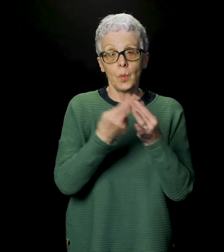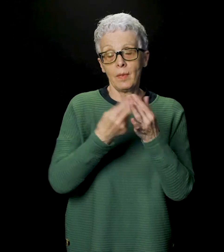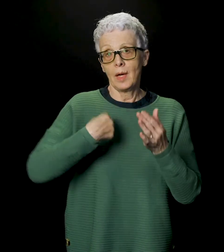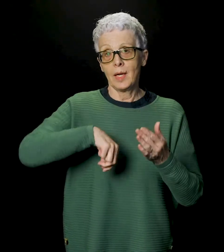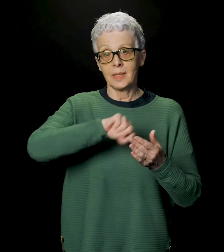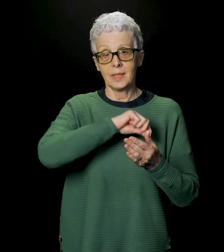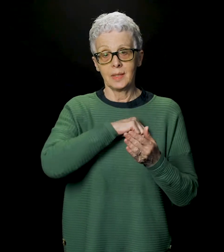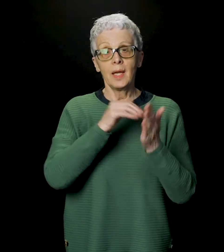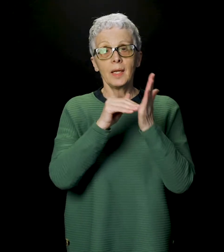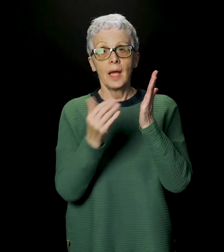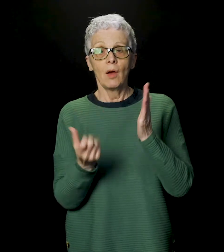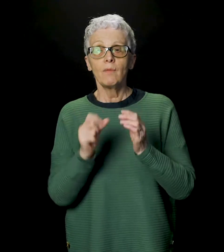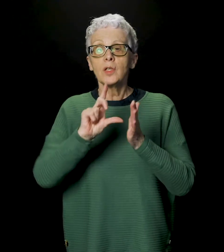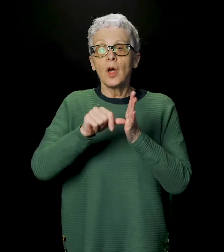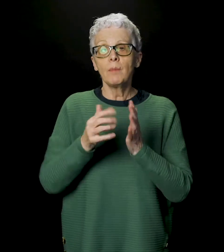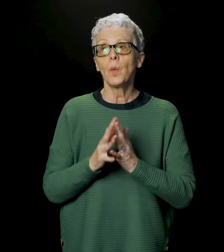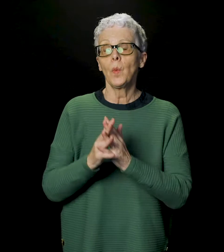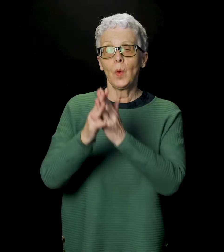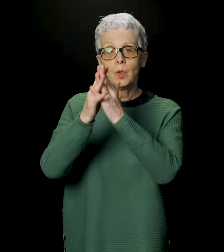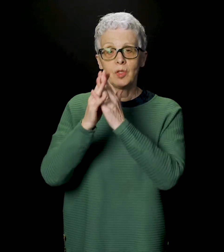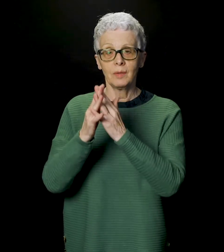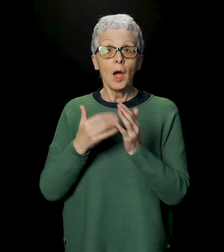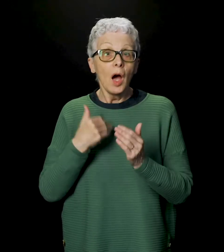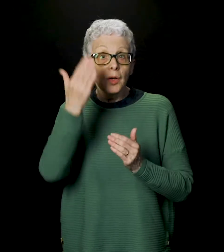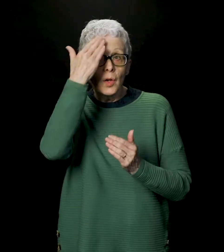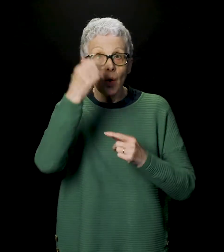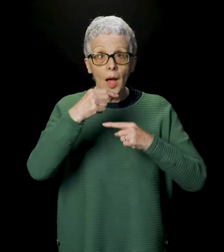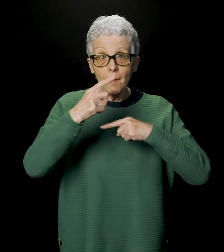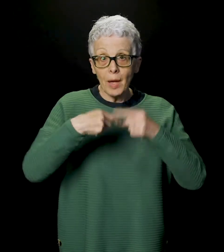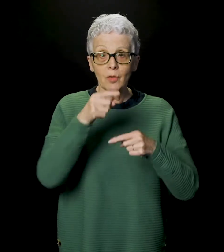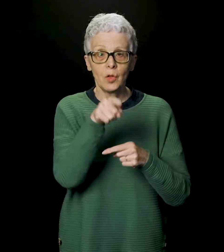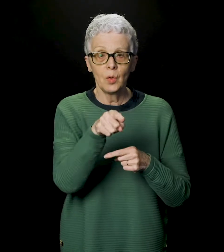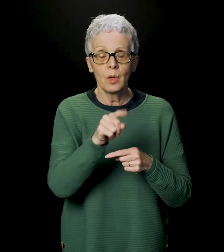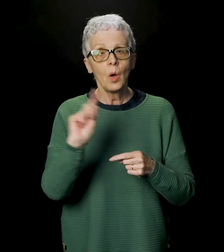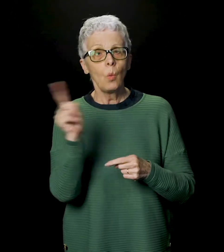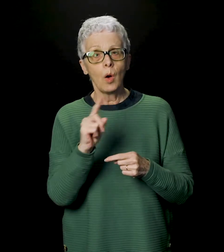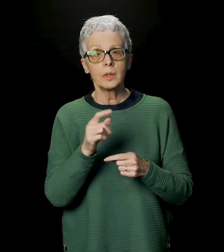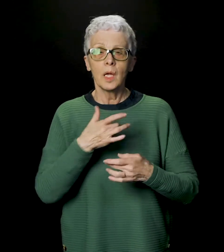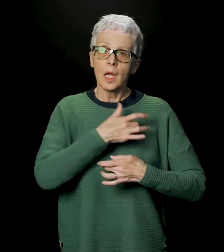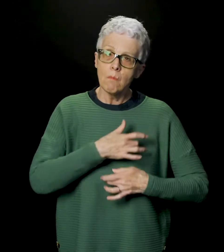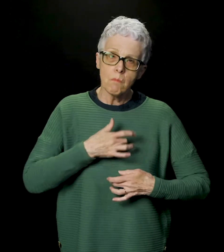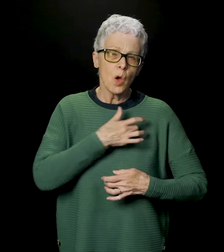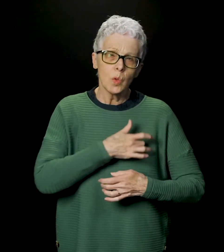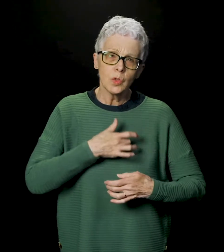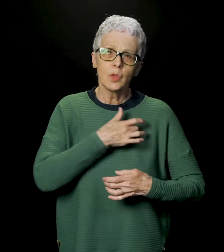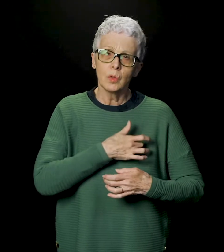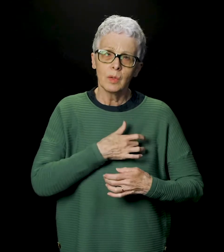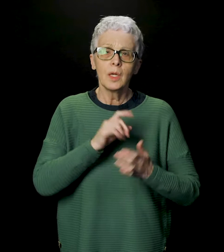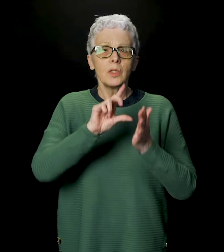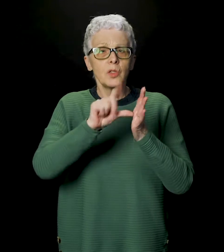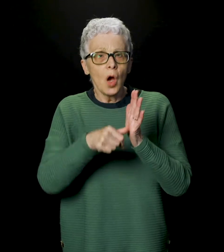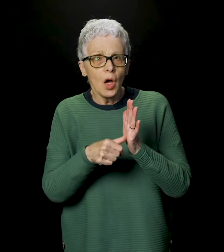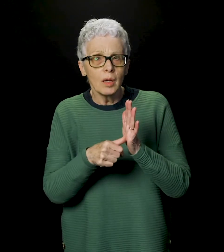head into a time of worship. I don't know about you guys, but what an emotional roller coaster we have been